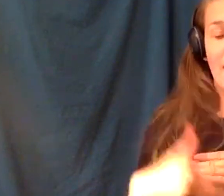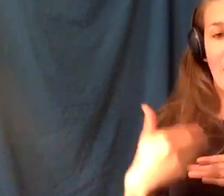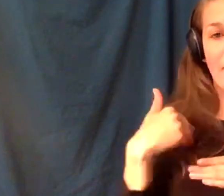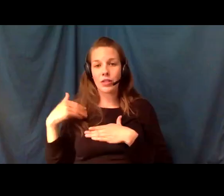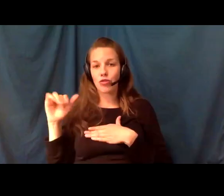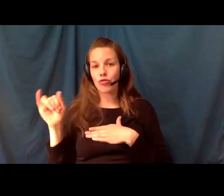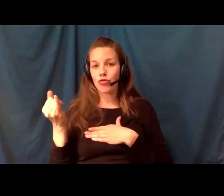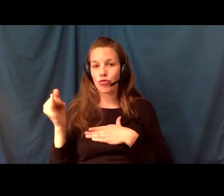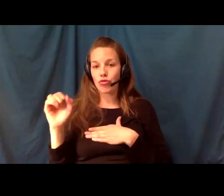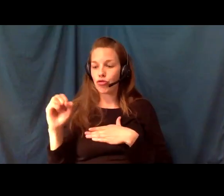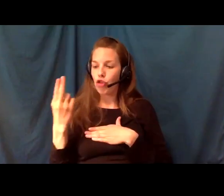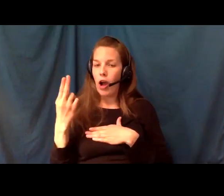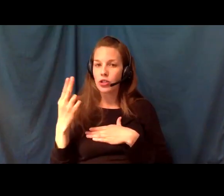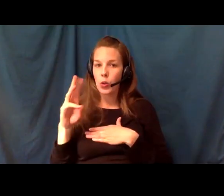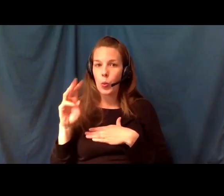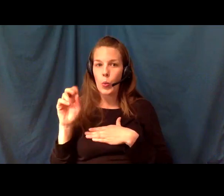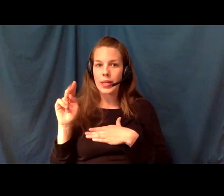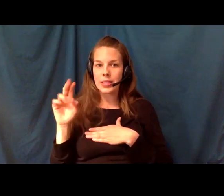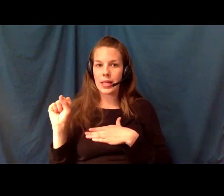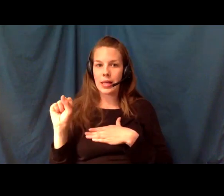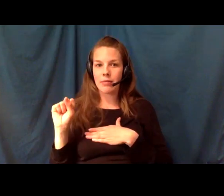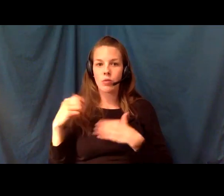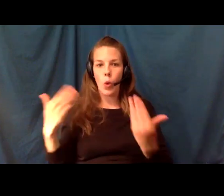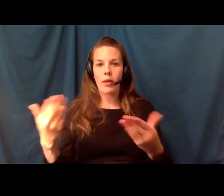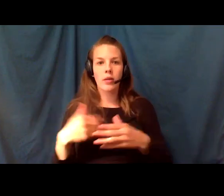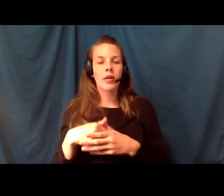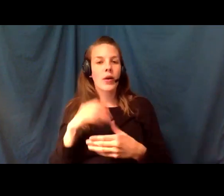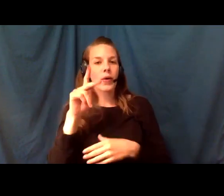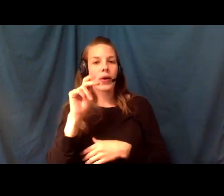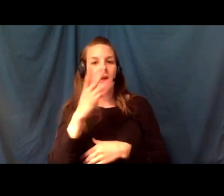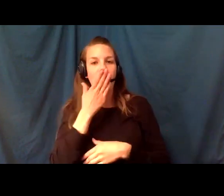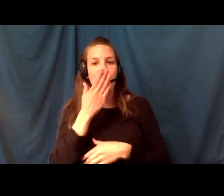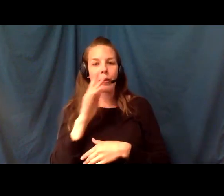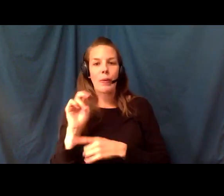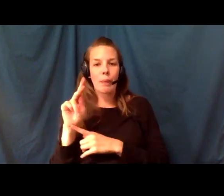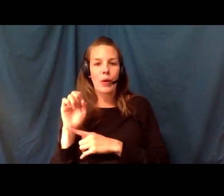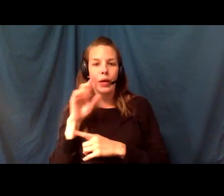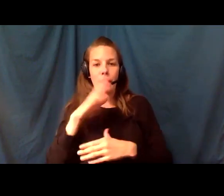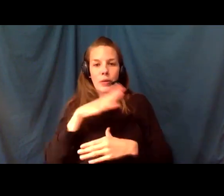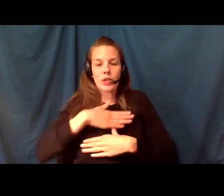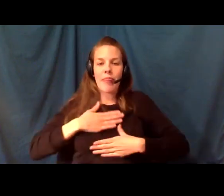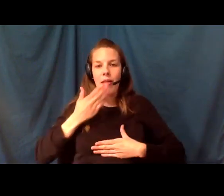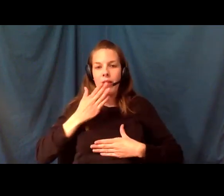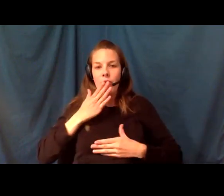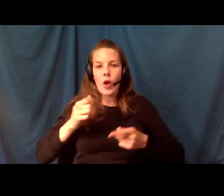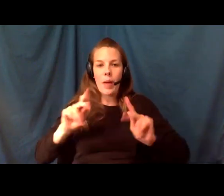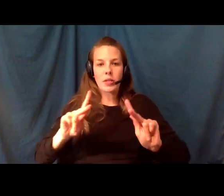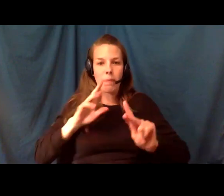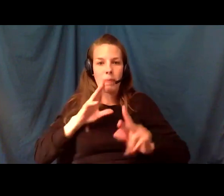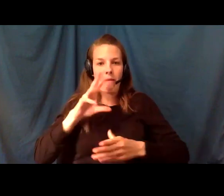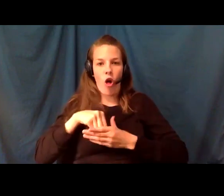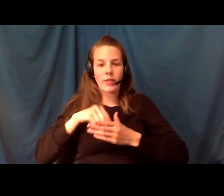Josh Whitson go ahead. Please, thank you. Okay, well, thank you, Brooke. I appreciate it, and thank you for the opportunity to be on the call